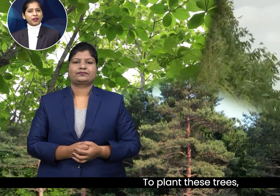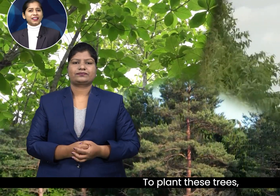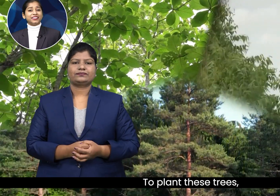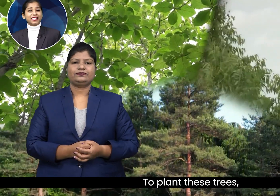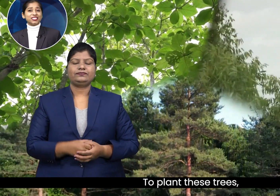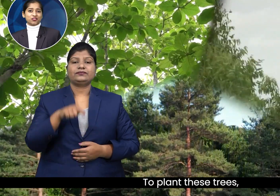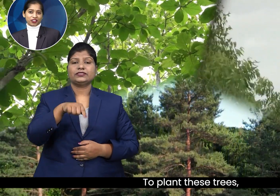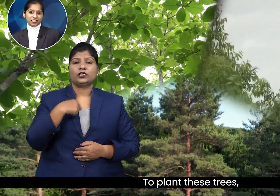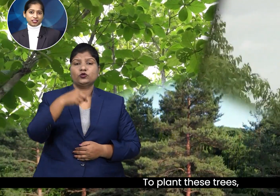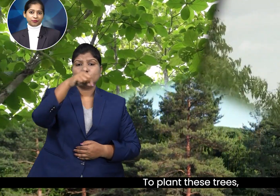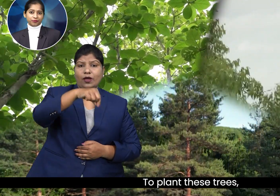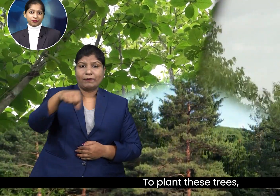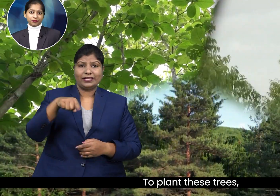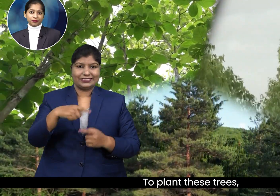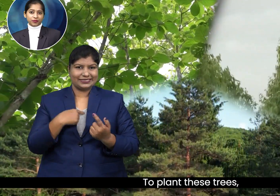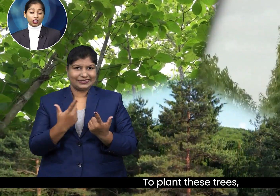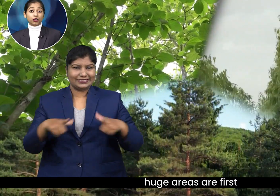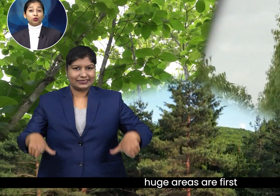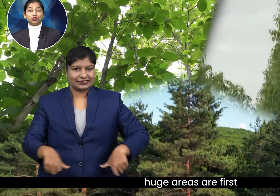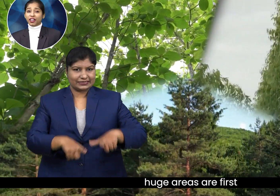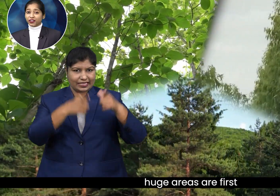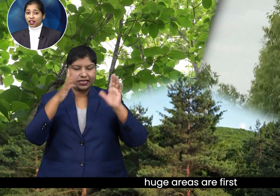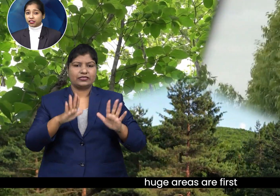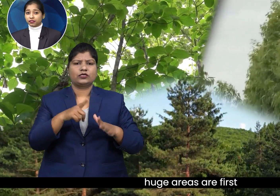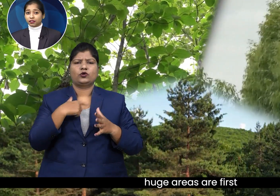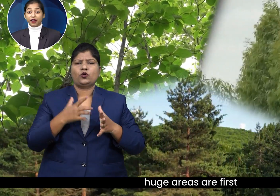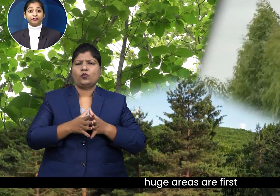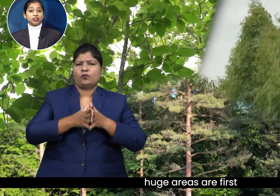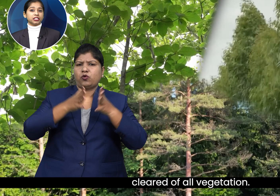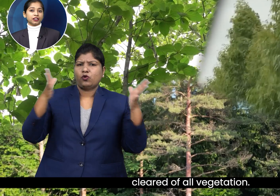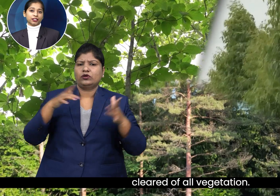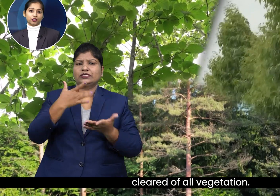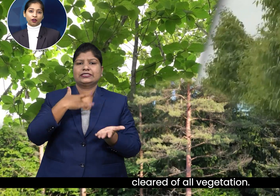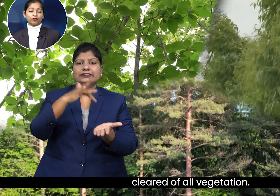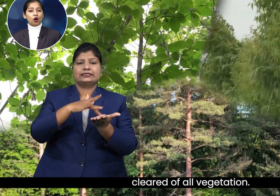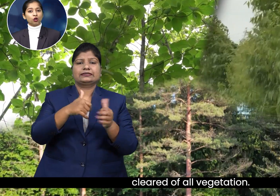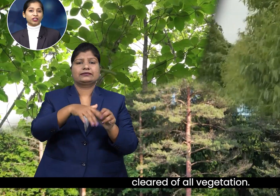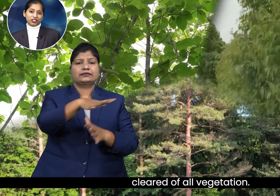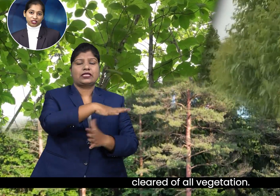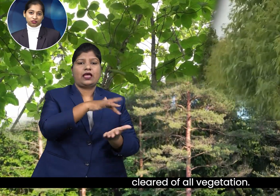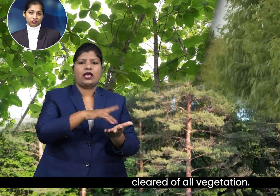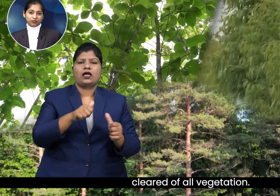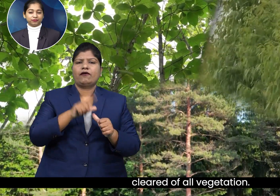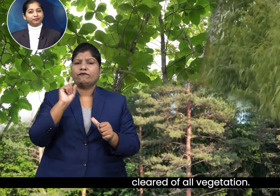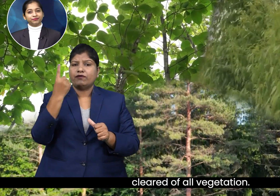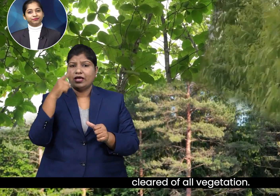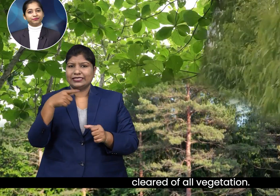To plant these trees, huge areas are first cleared of all